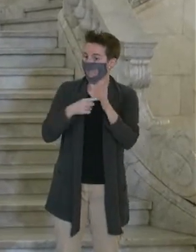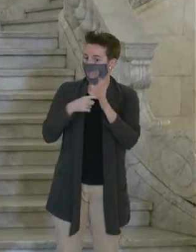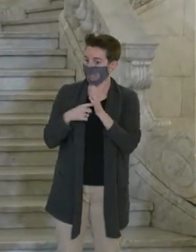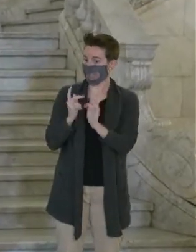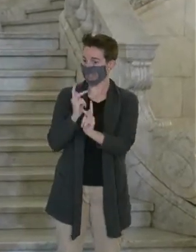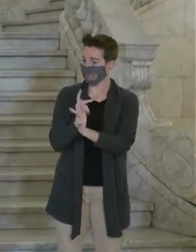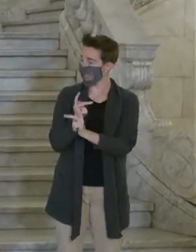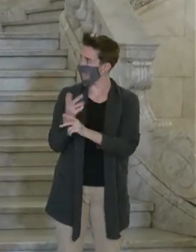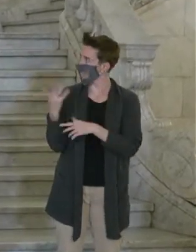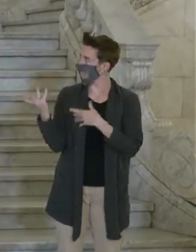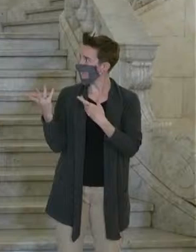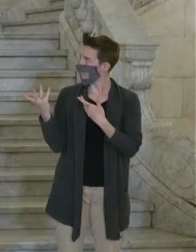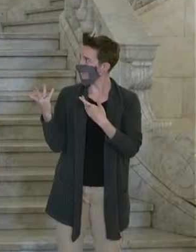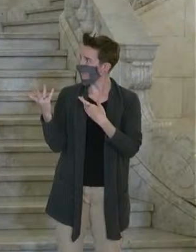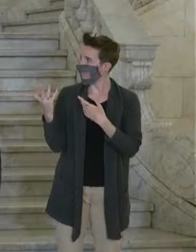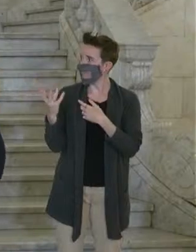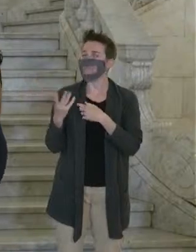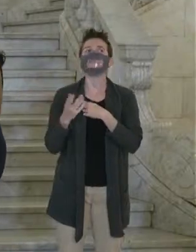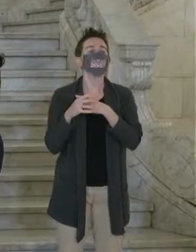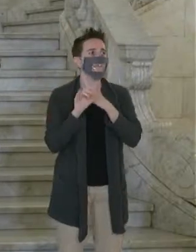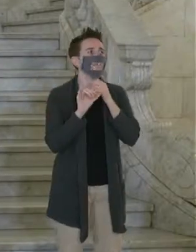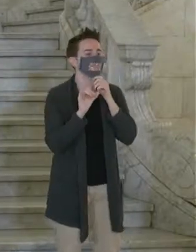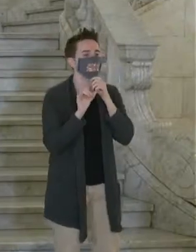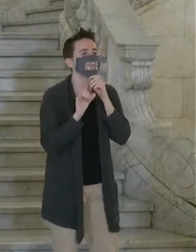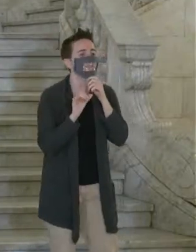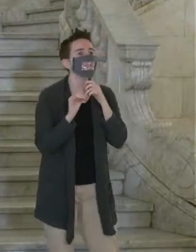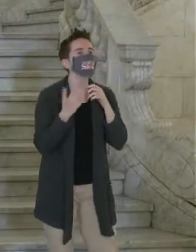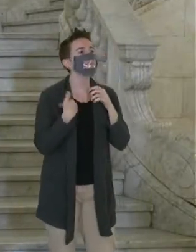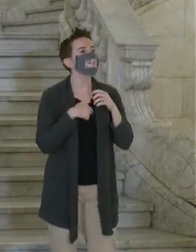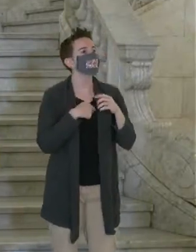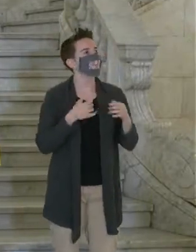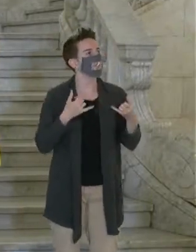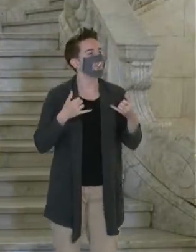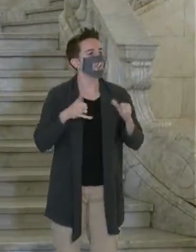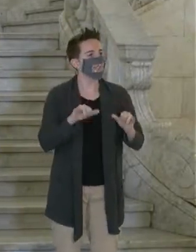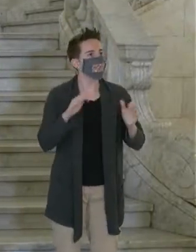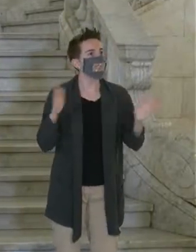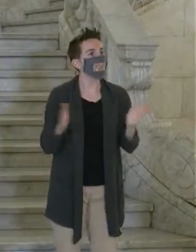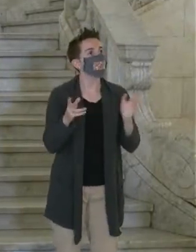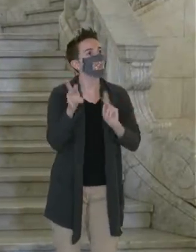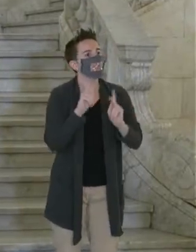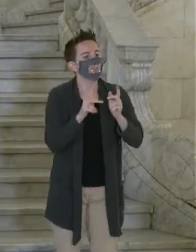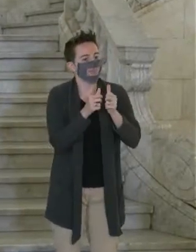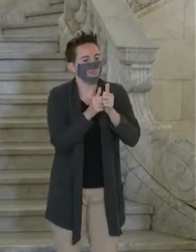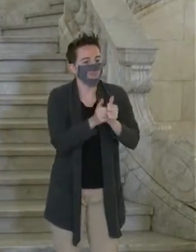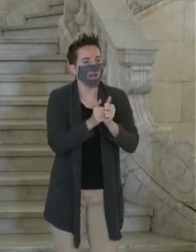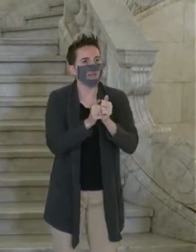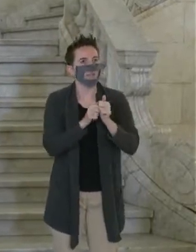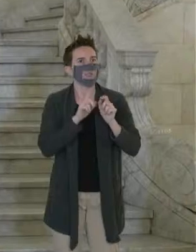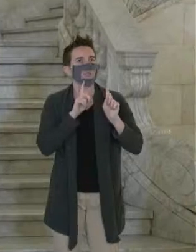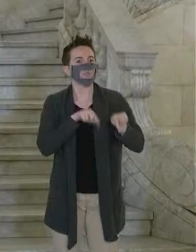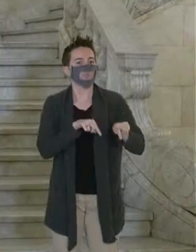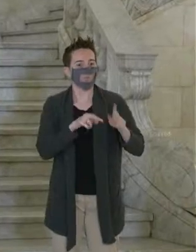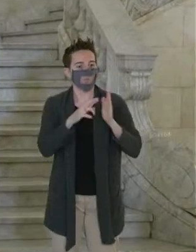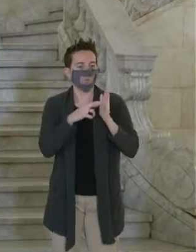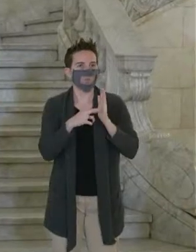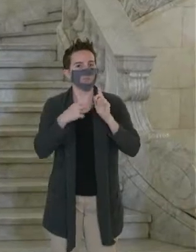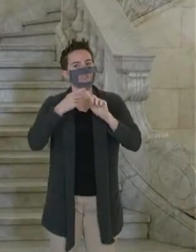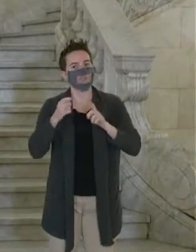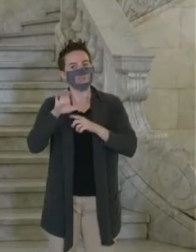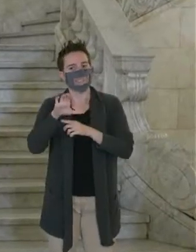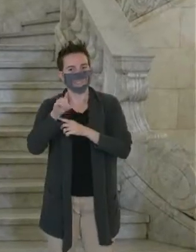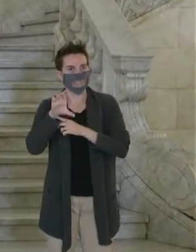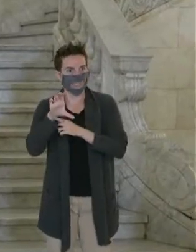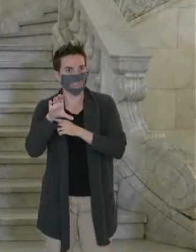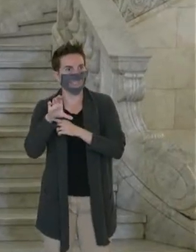requiring? Yeah, so we're still encouraging individuals to comply with guidance issued by the Centers for Disease Control.